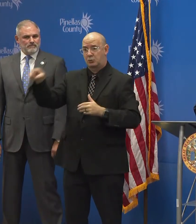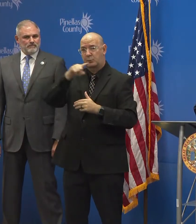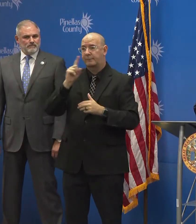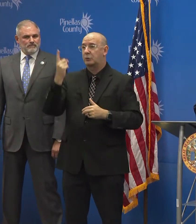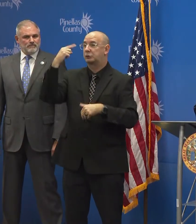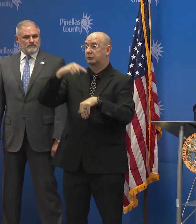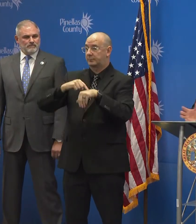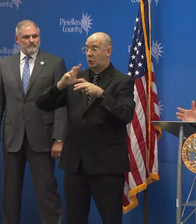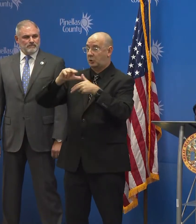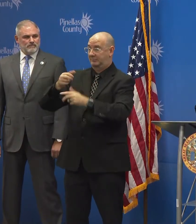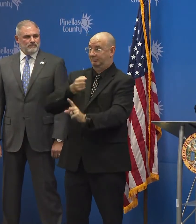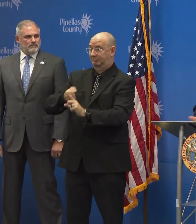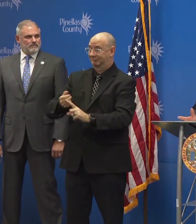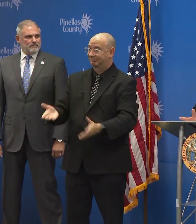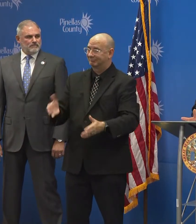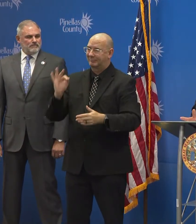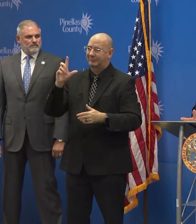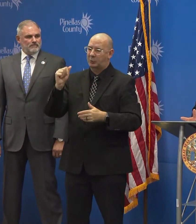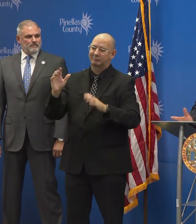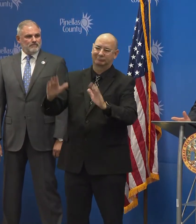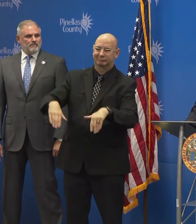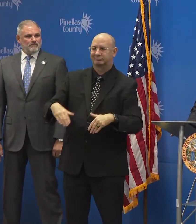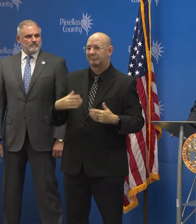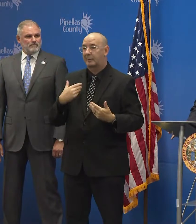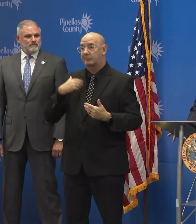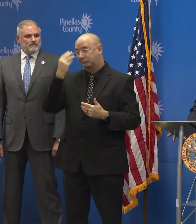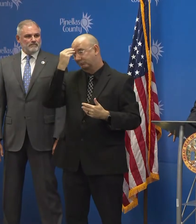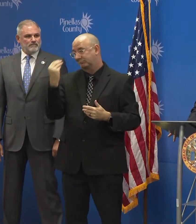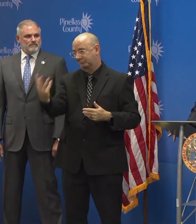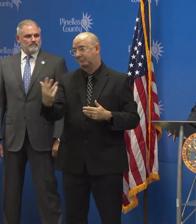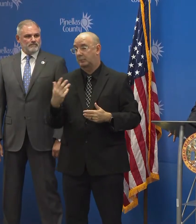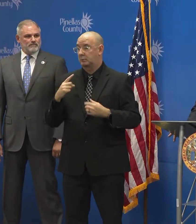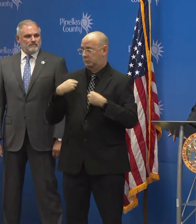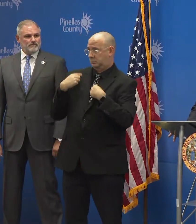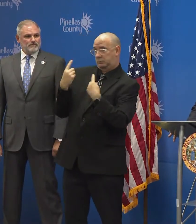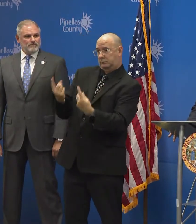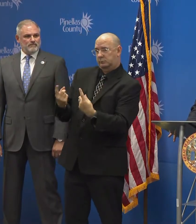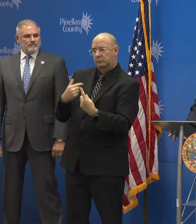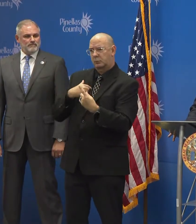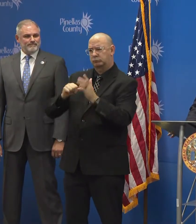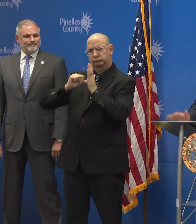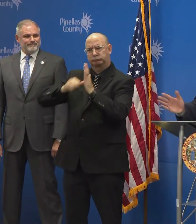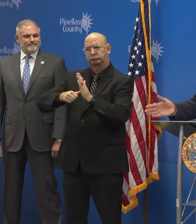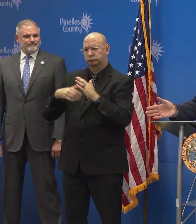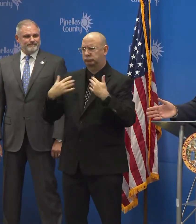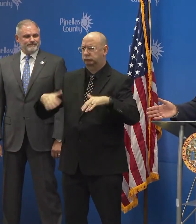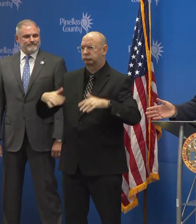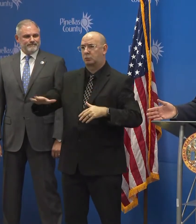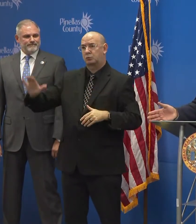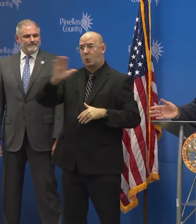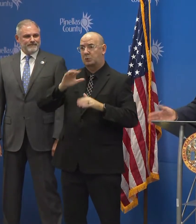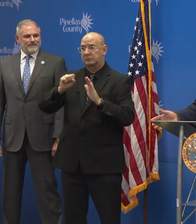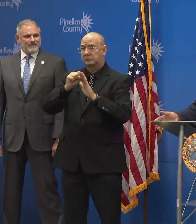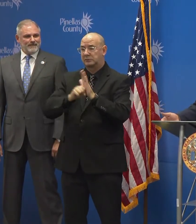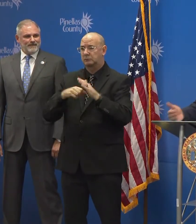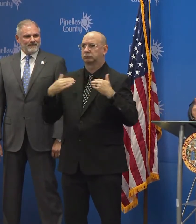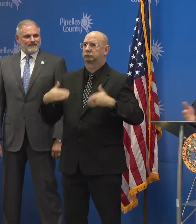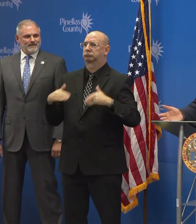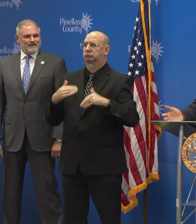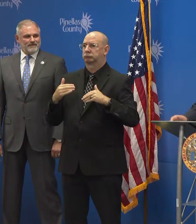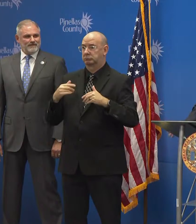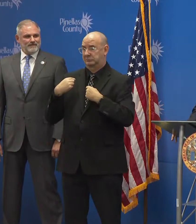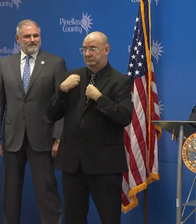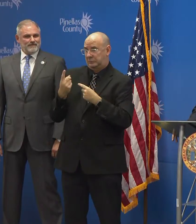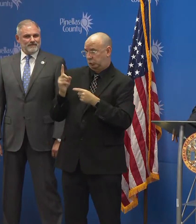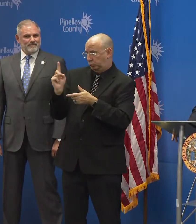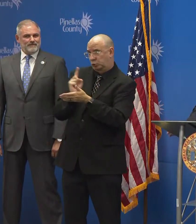hurricane before. I could tell you there's been a very impressive mobilization statewide starting last week. Of course,